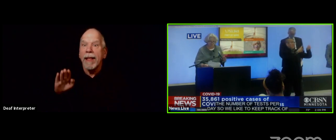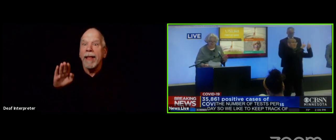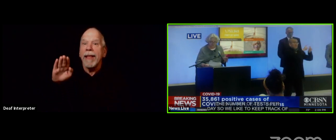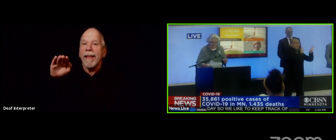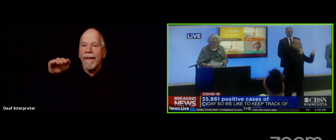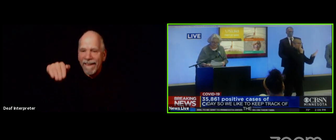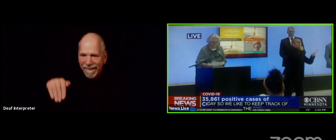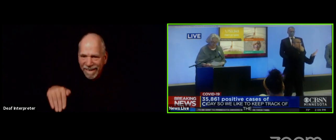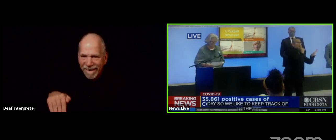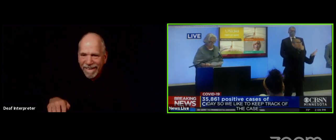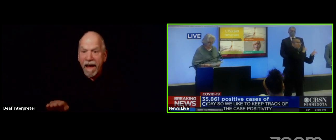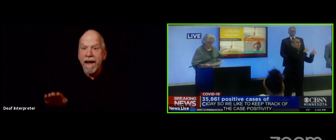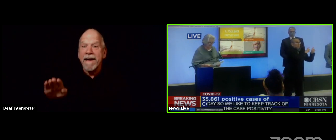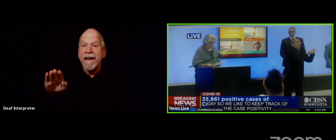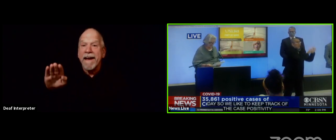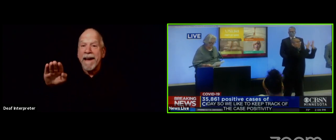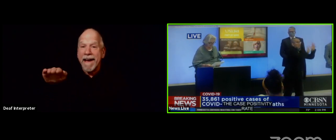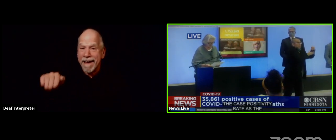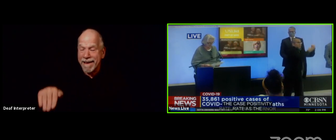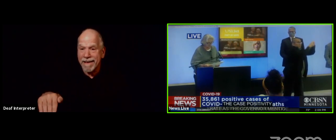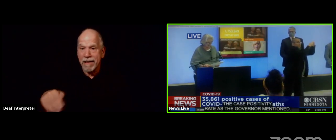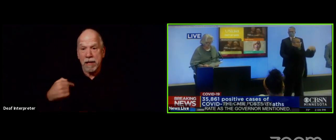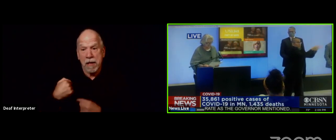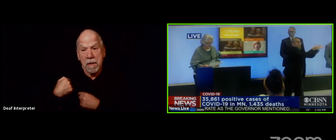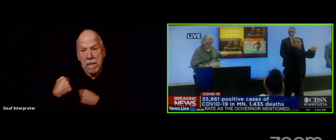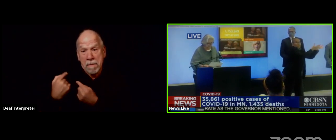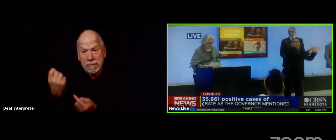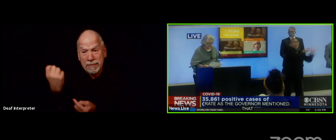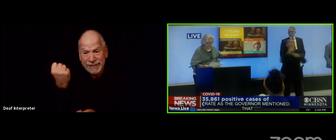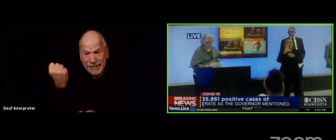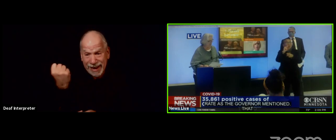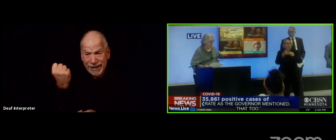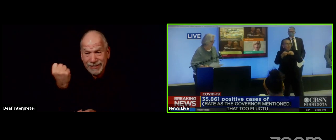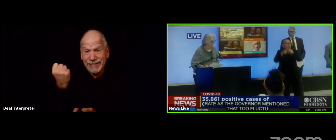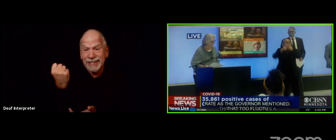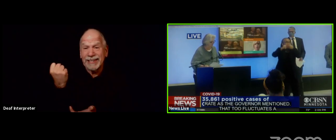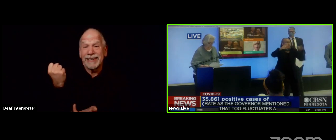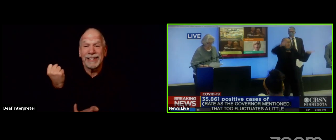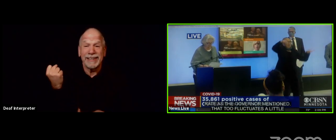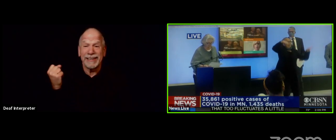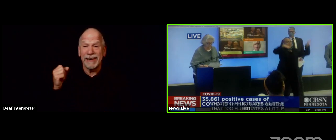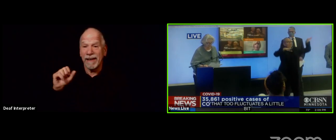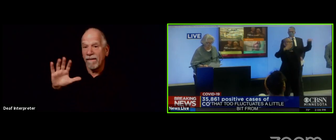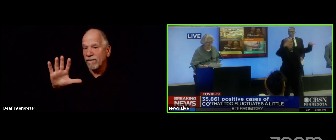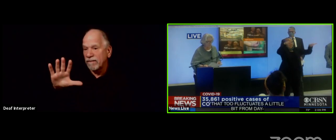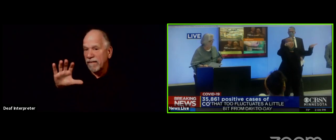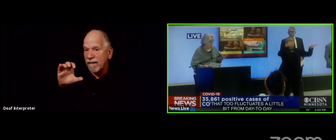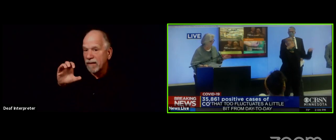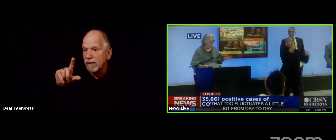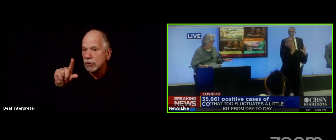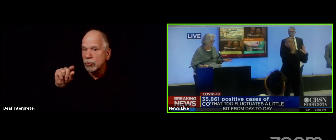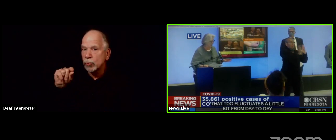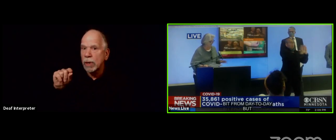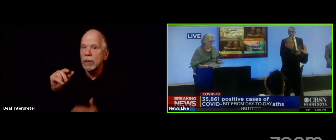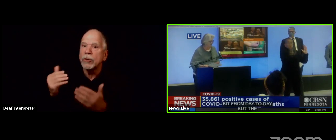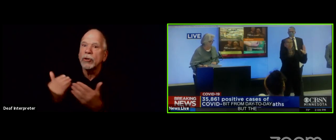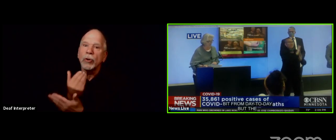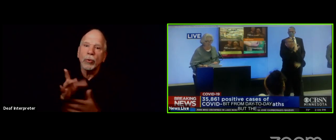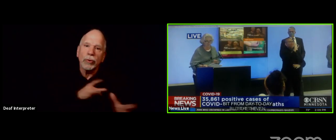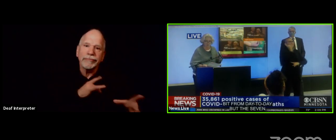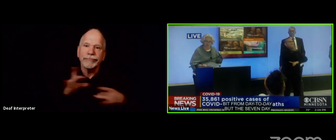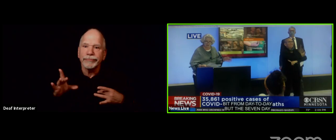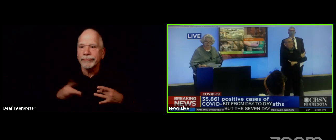fluctuates a little bit from day to day, but the 7-day average positivity rate is 4.4 at this